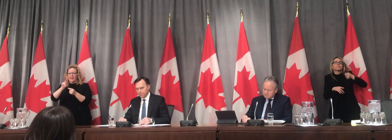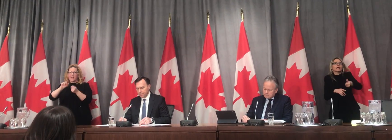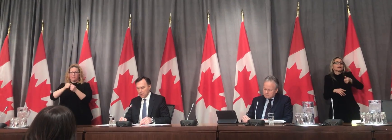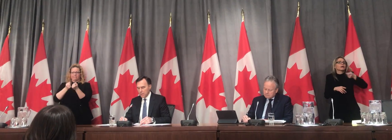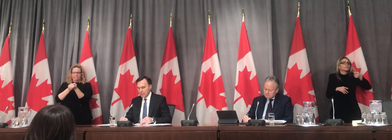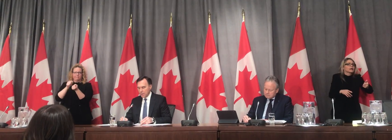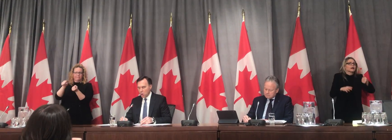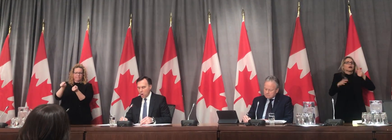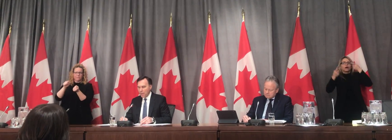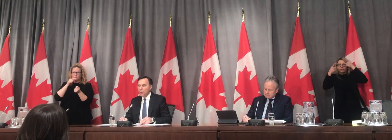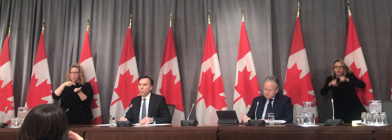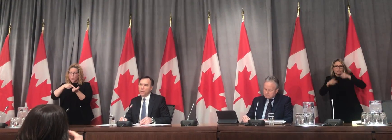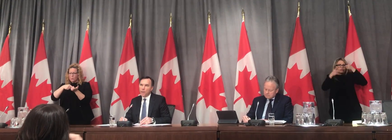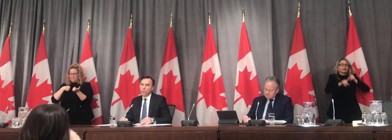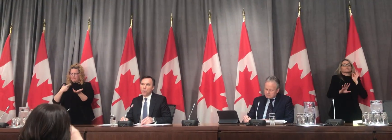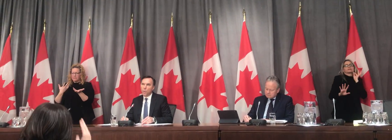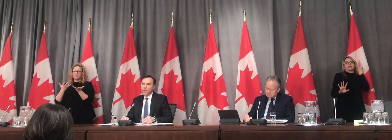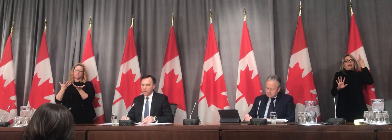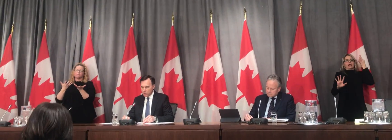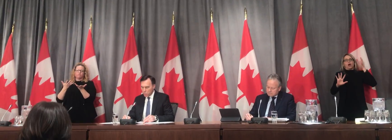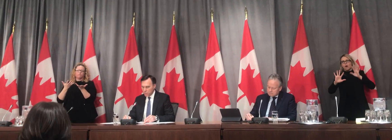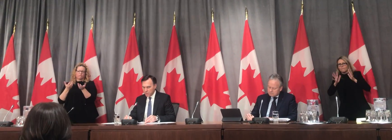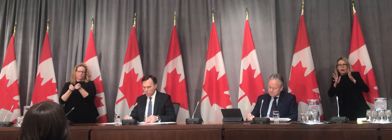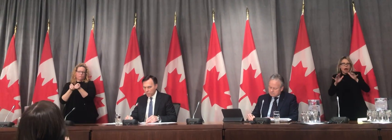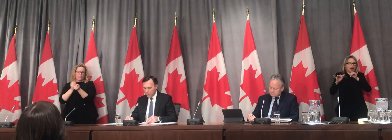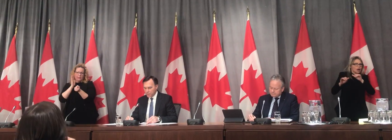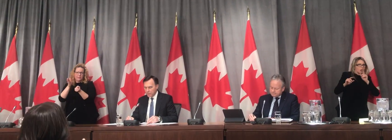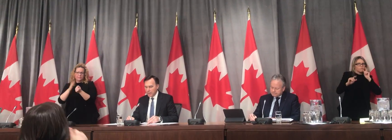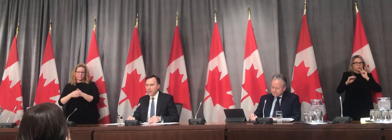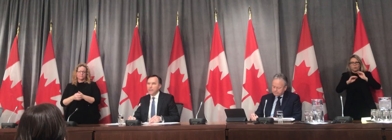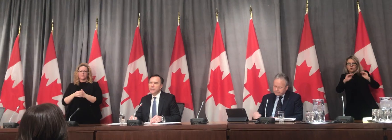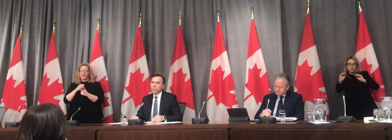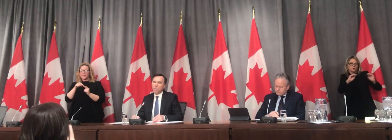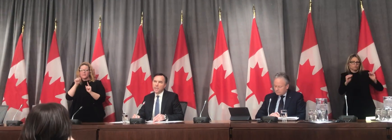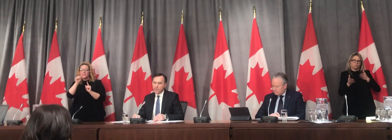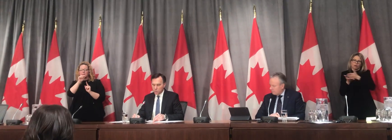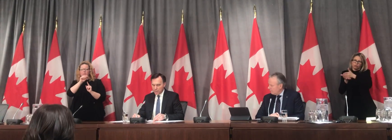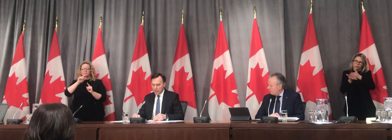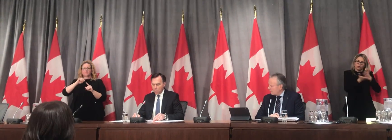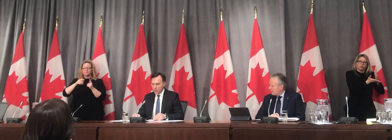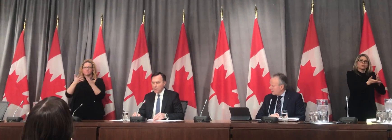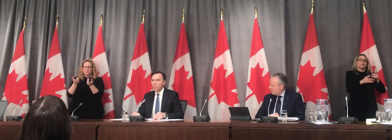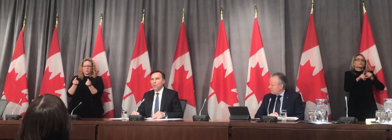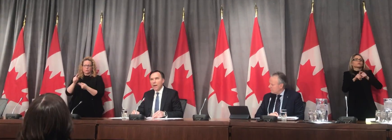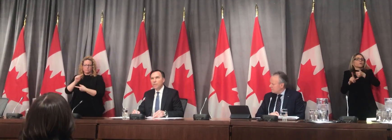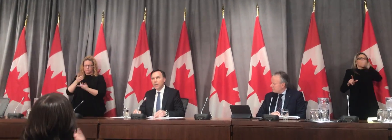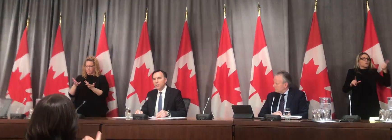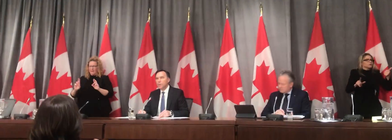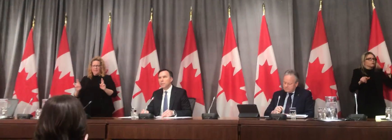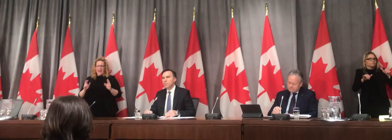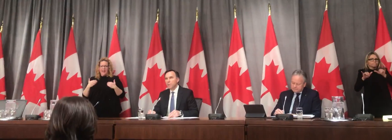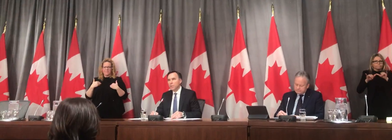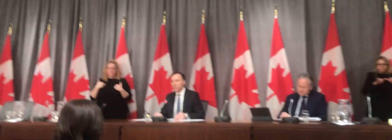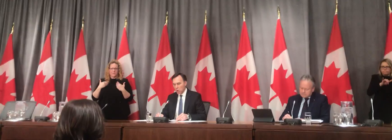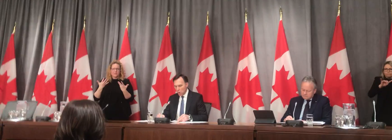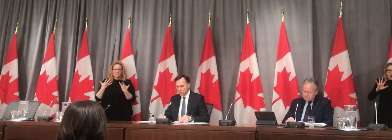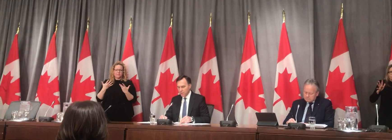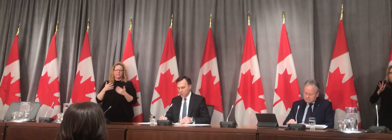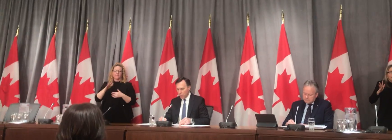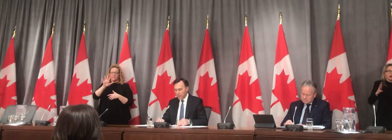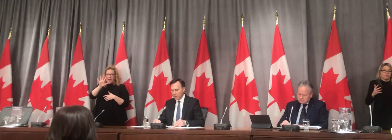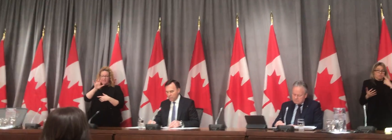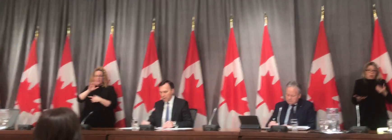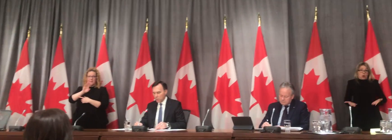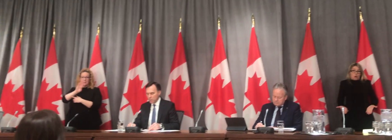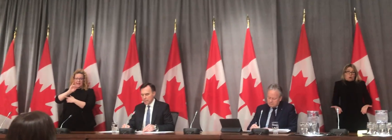time. Compounded with other liquidity tools that we've mentioned, this will mean that there's now $500 billion